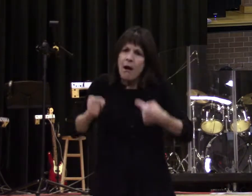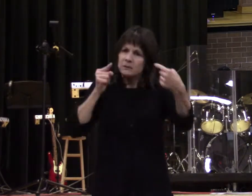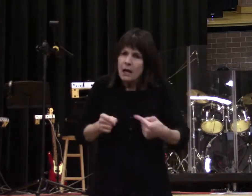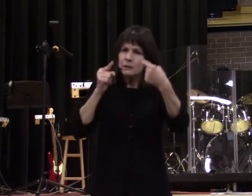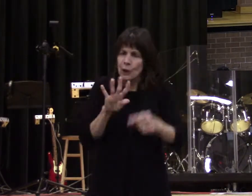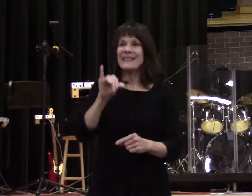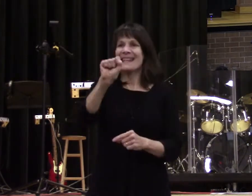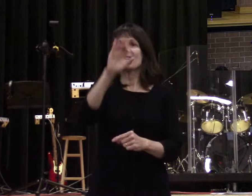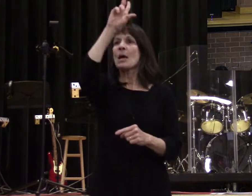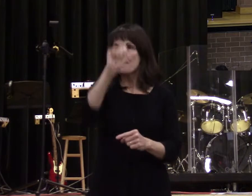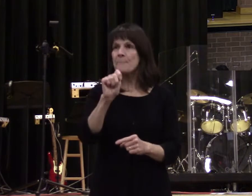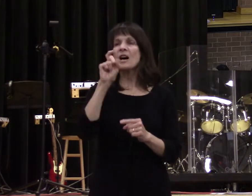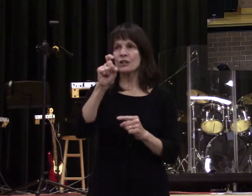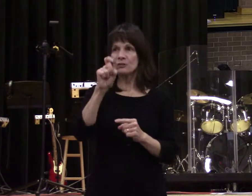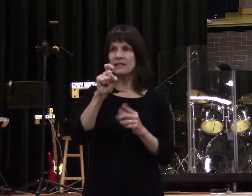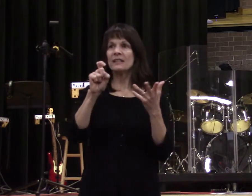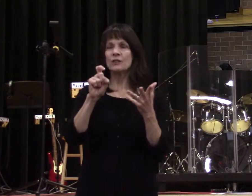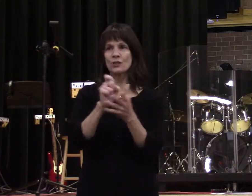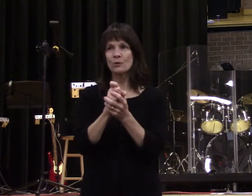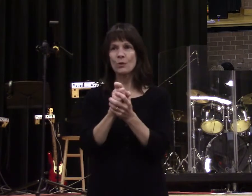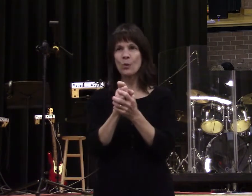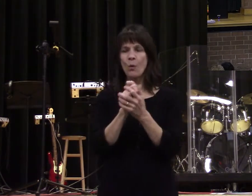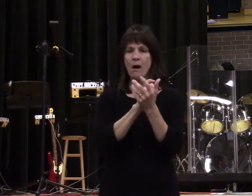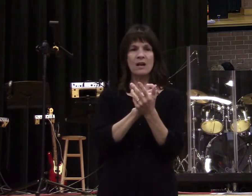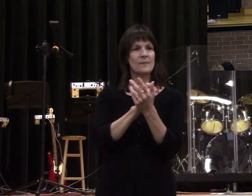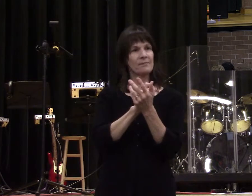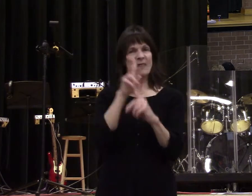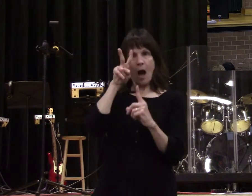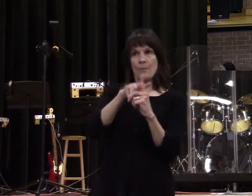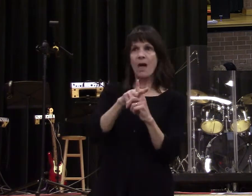need to get personal about your worship.